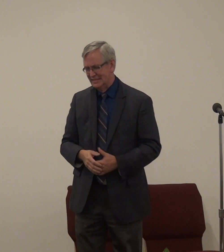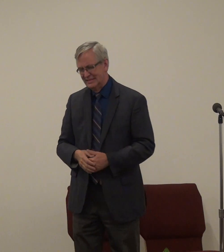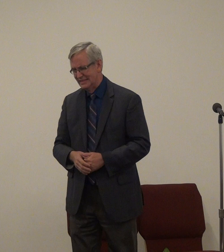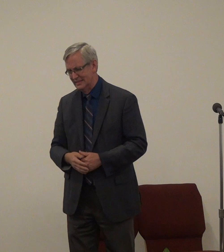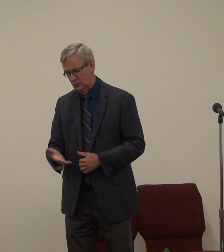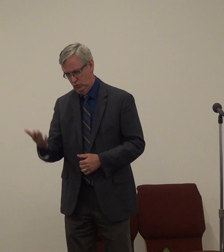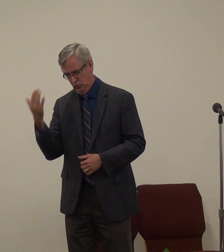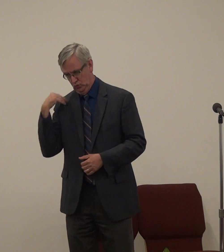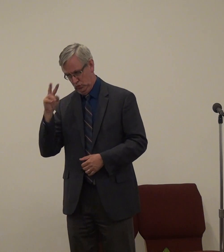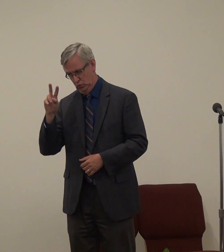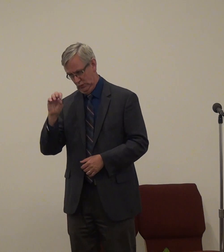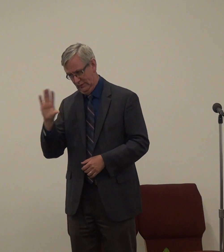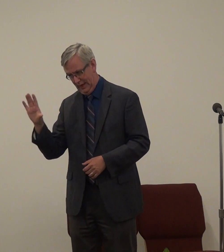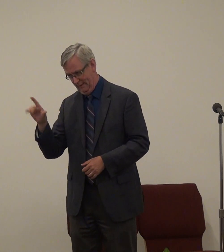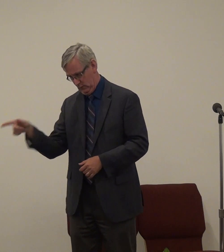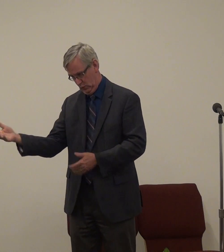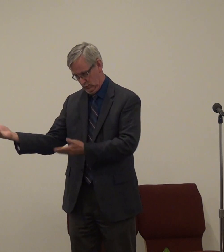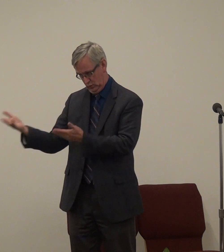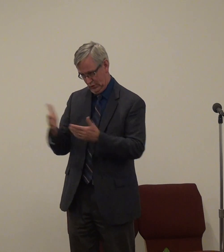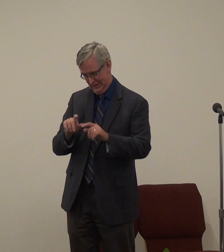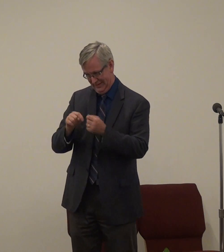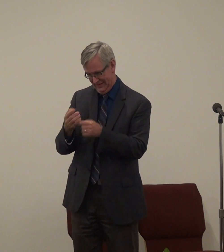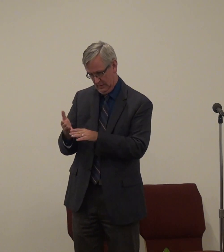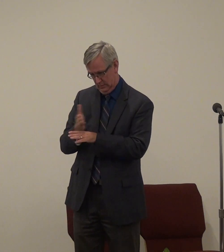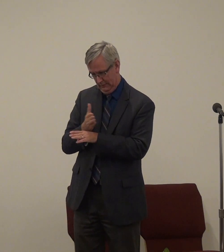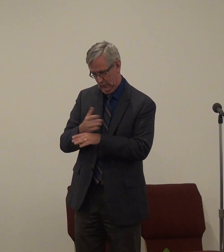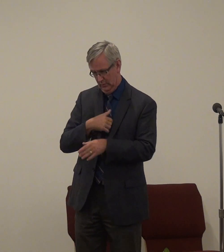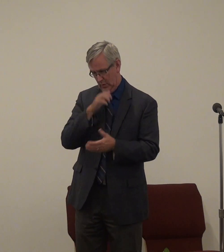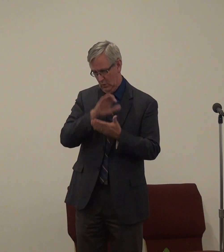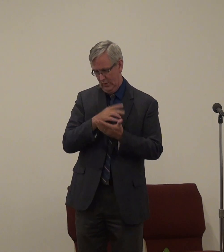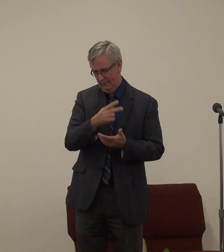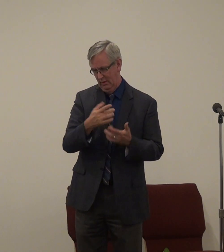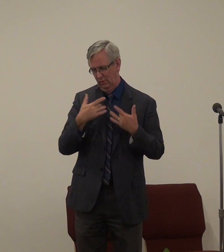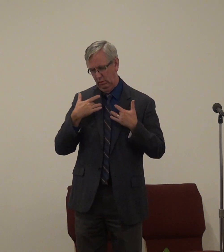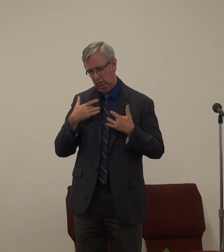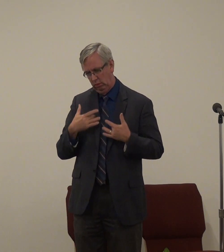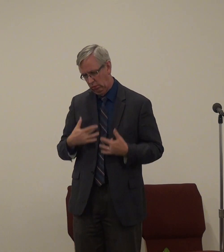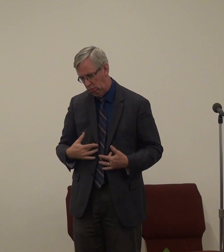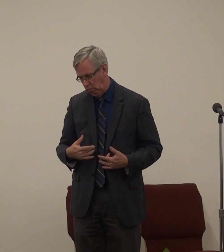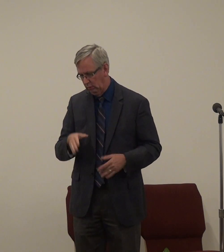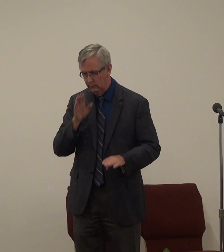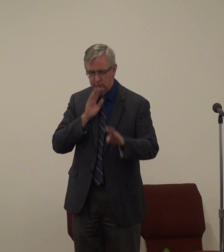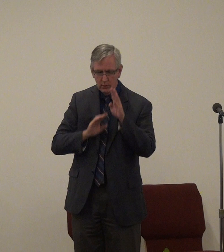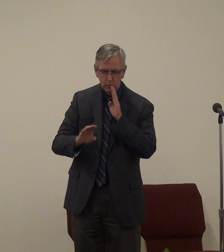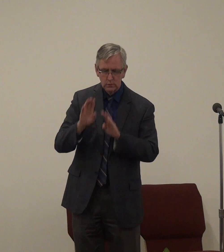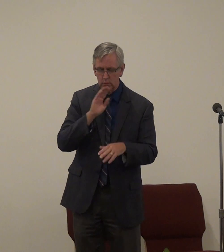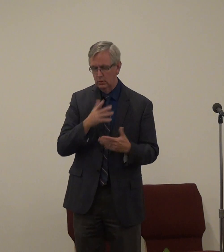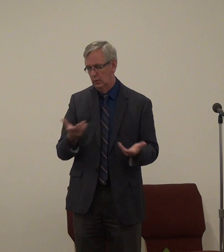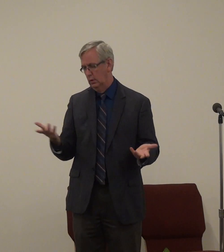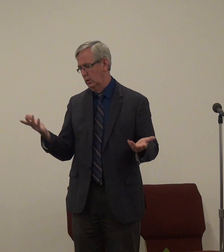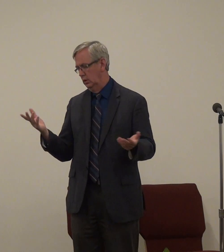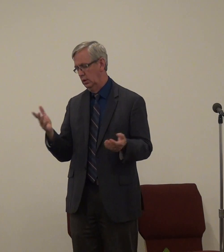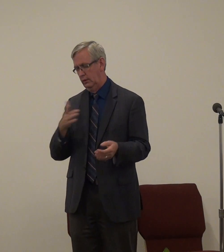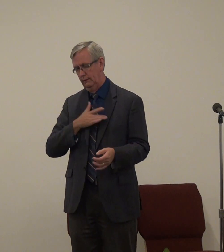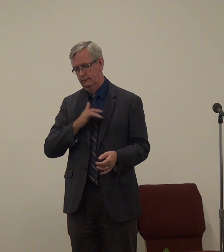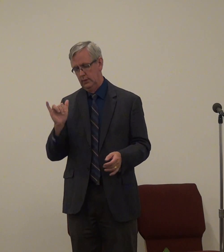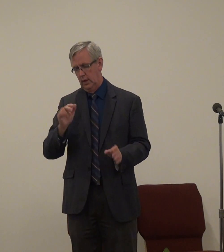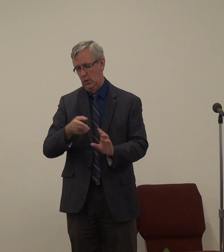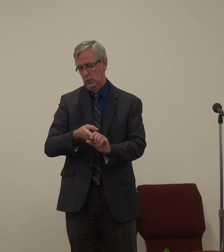don't know what, Robert?" And he said, "In 2005, when you brought your team, my wife and I were so discouraged, we were so